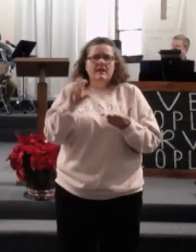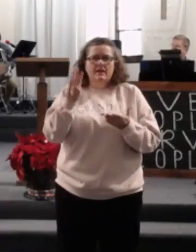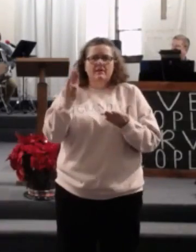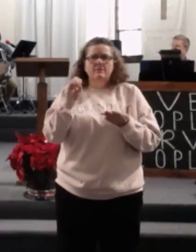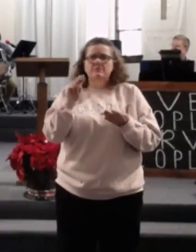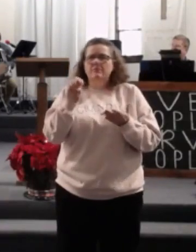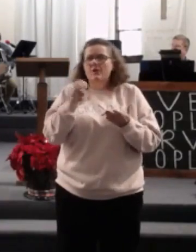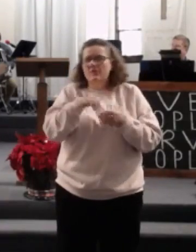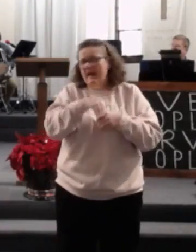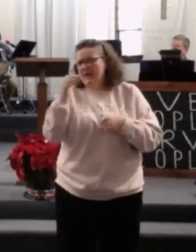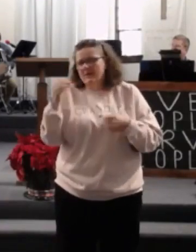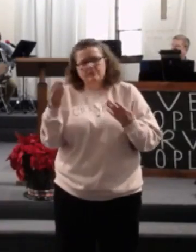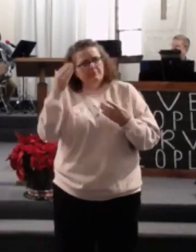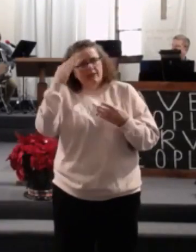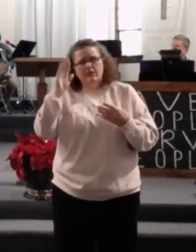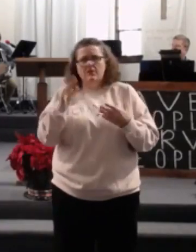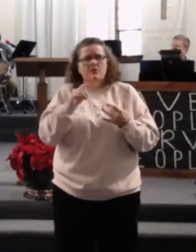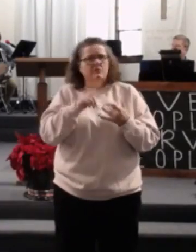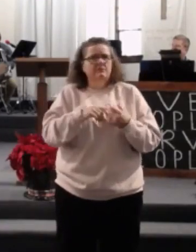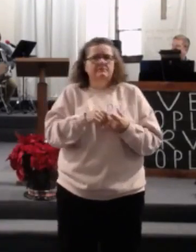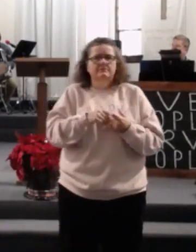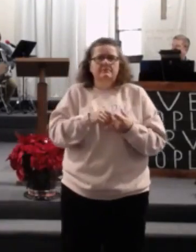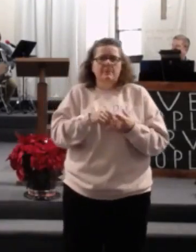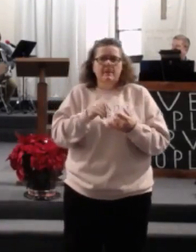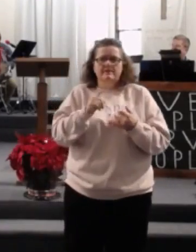before they have to, you know, take it off."